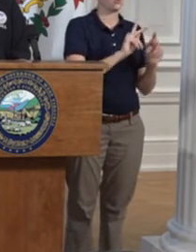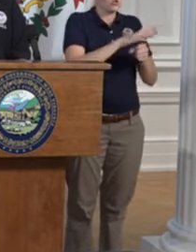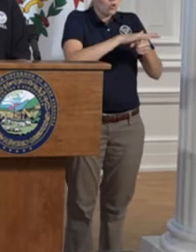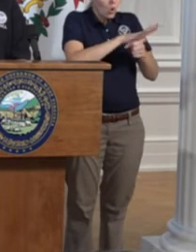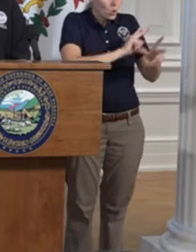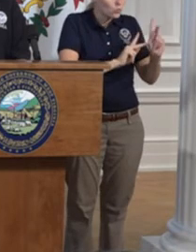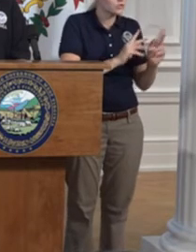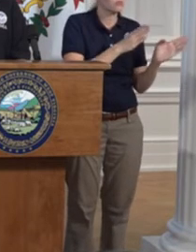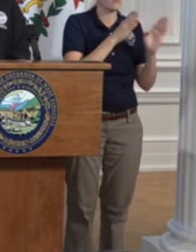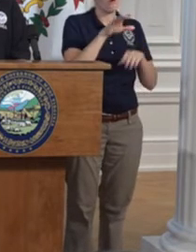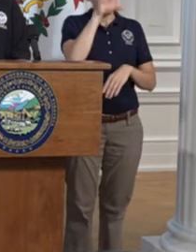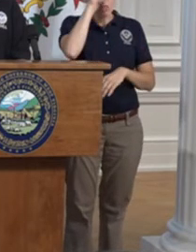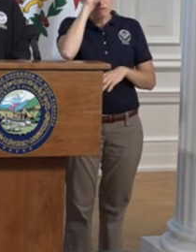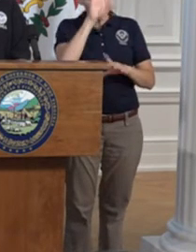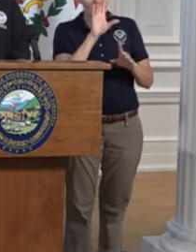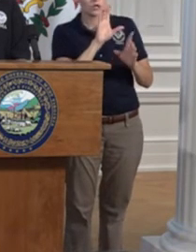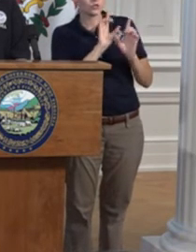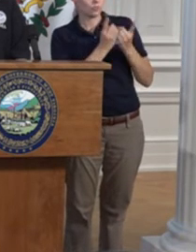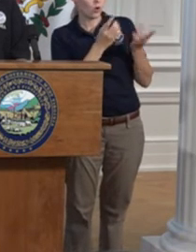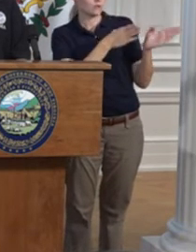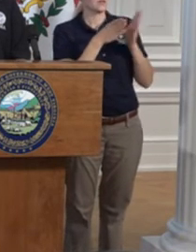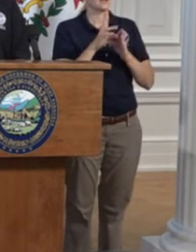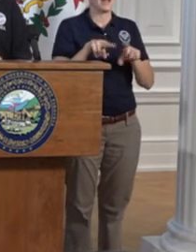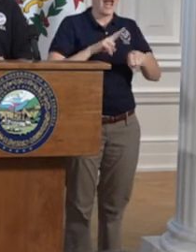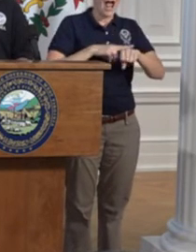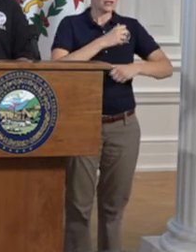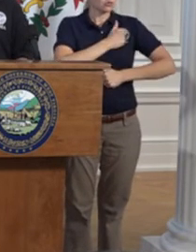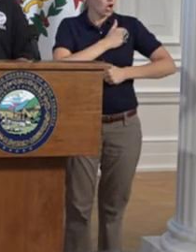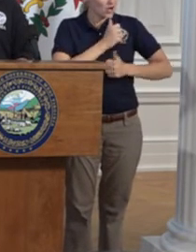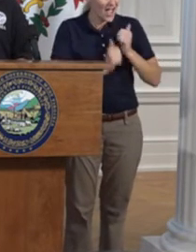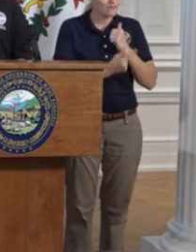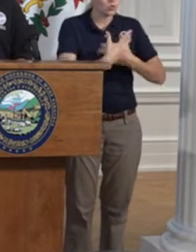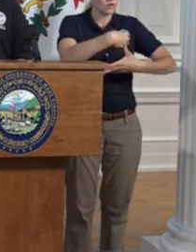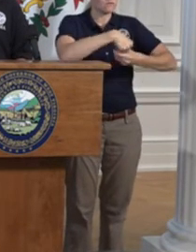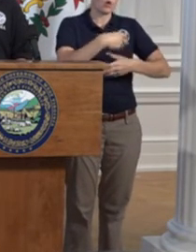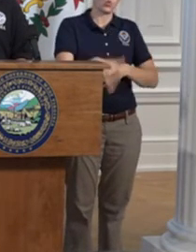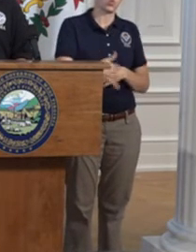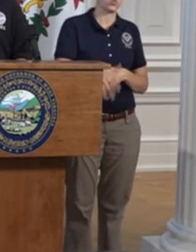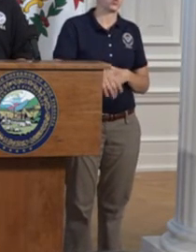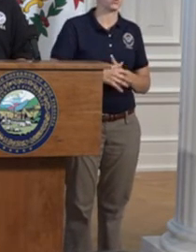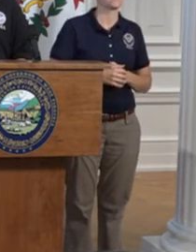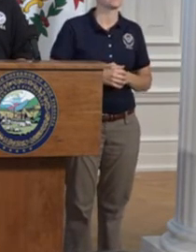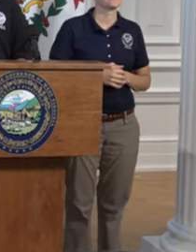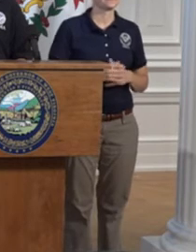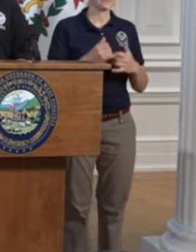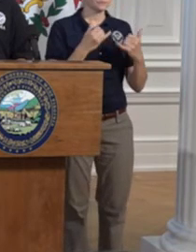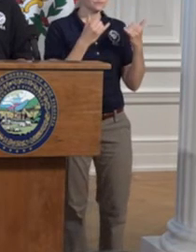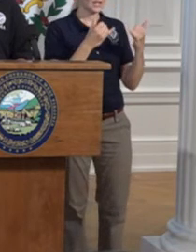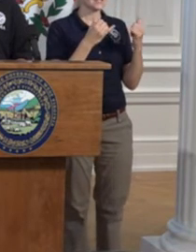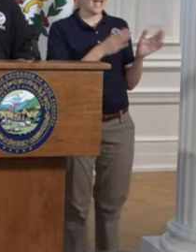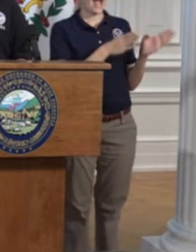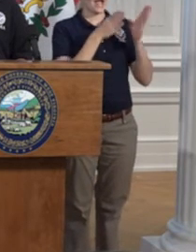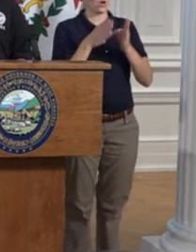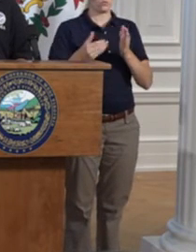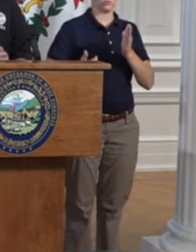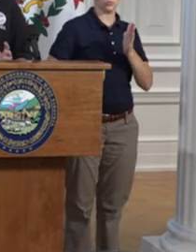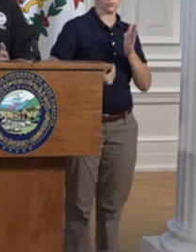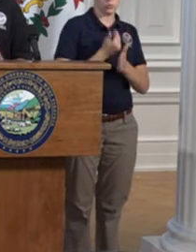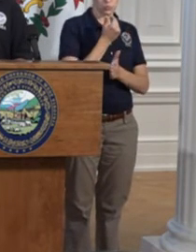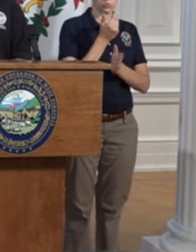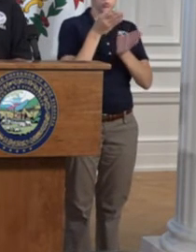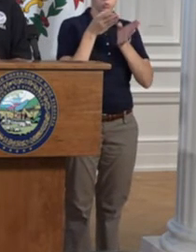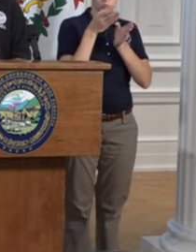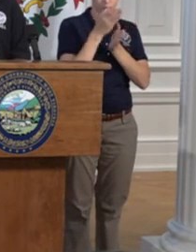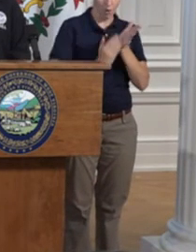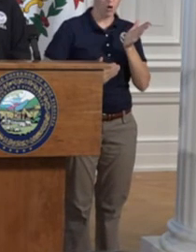fire departments, the National Guard, and all the folks. We're entering another phase, and in that